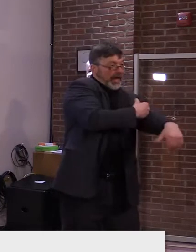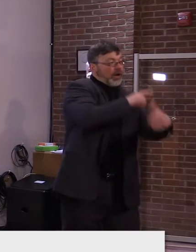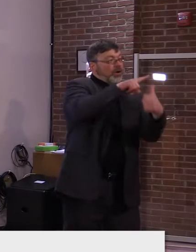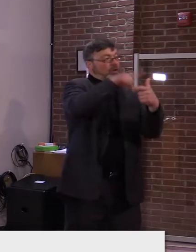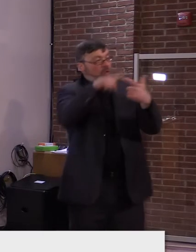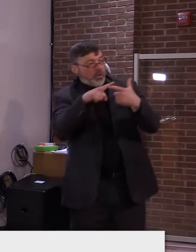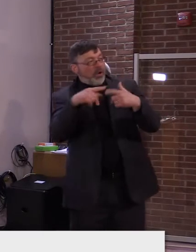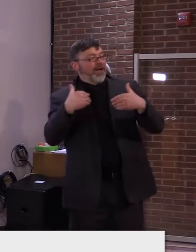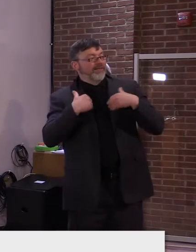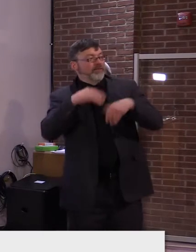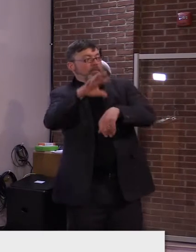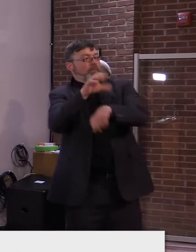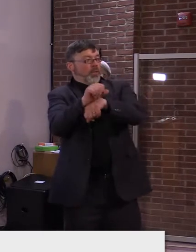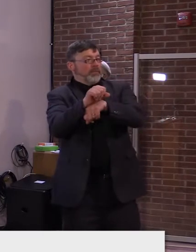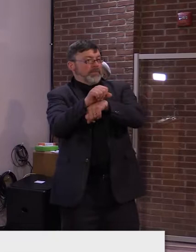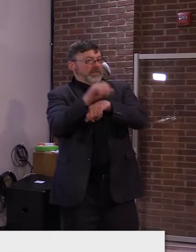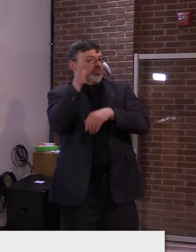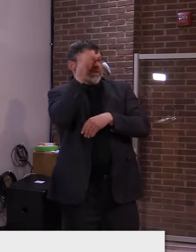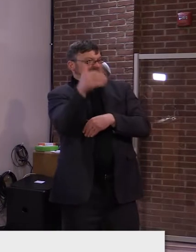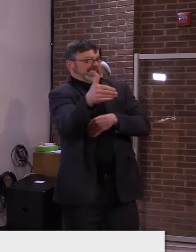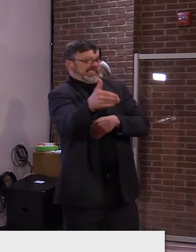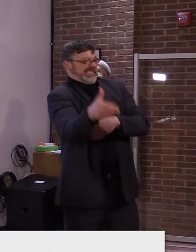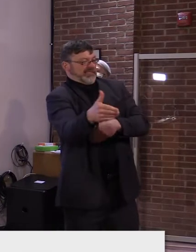for those first dose.